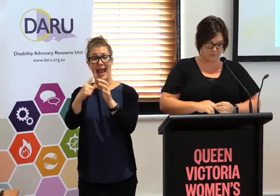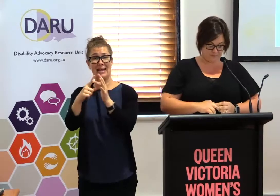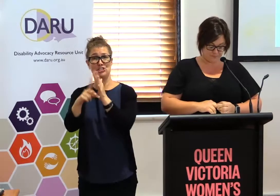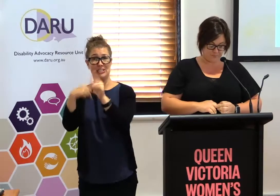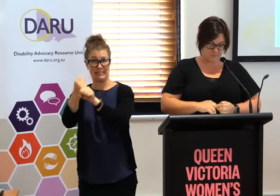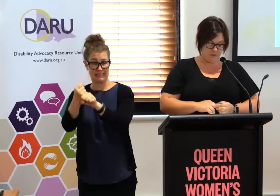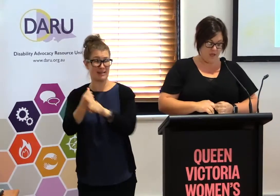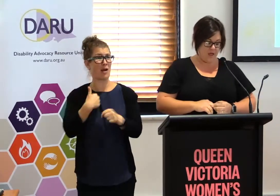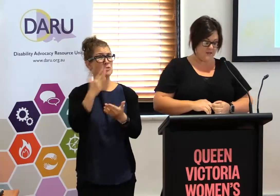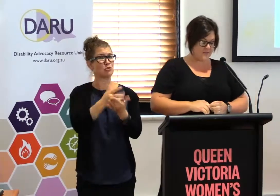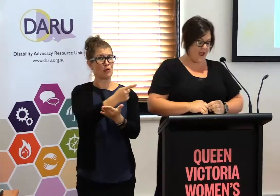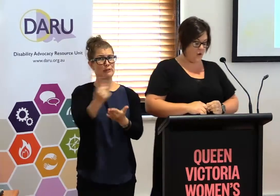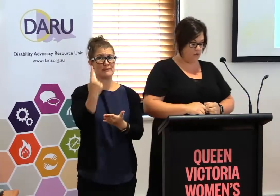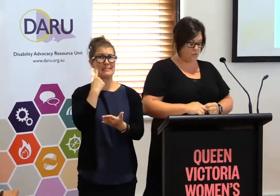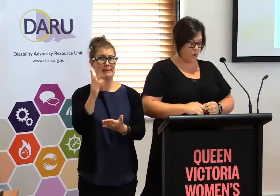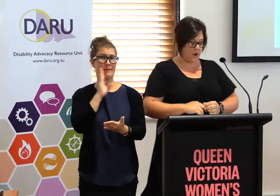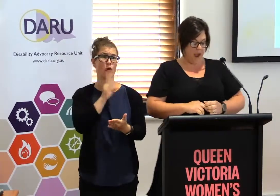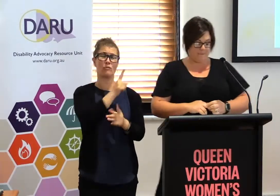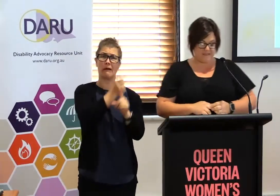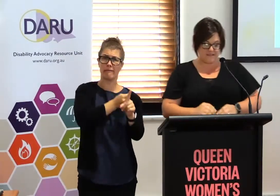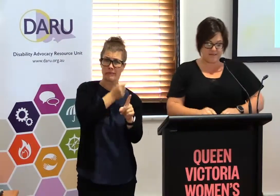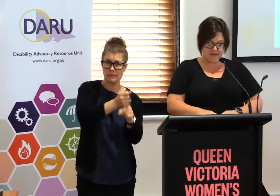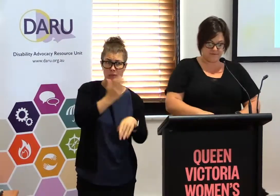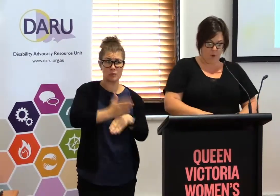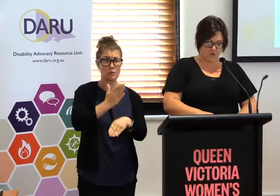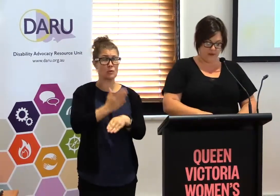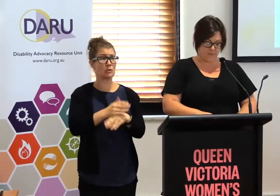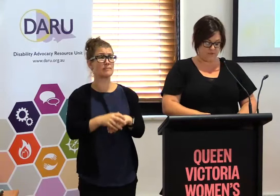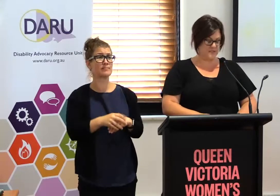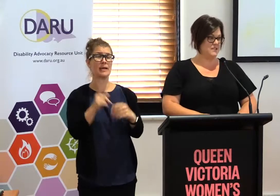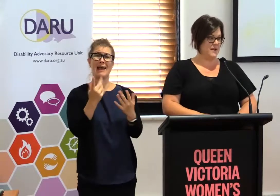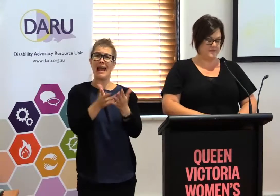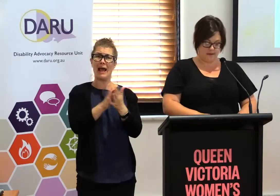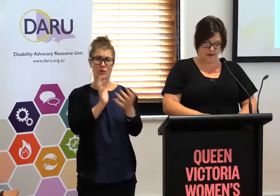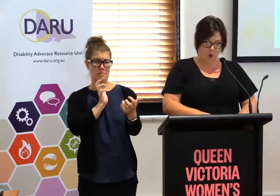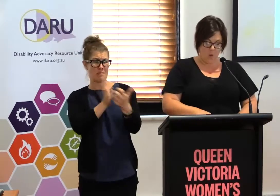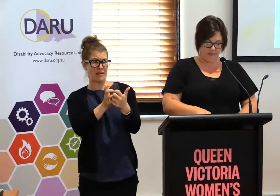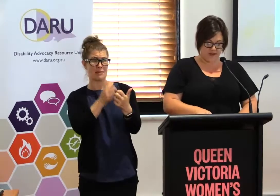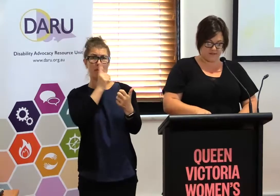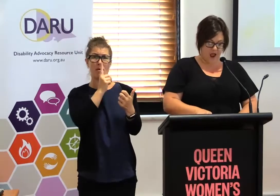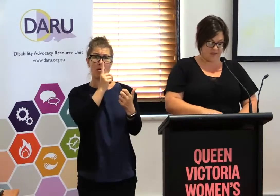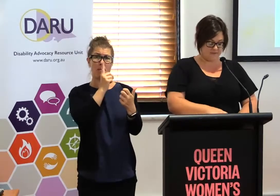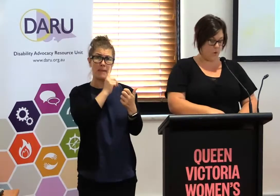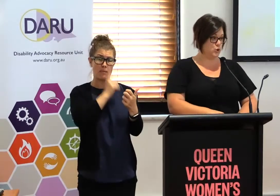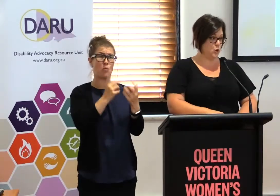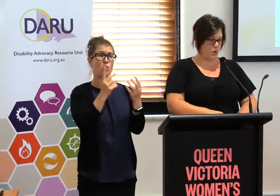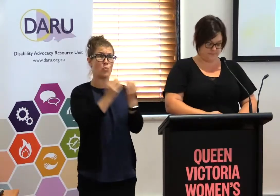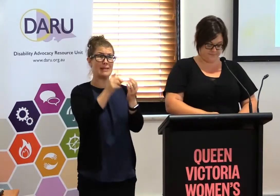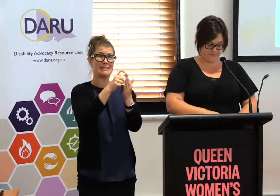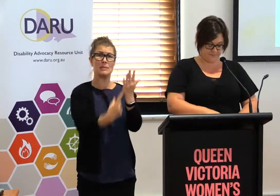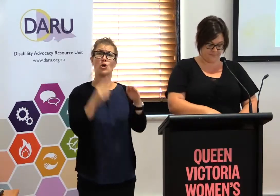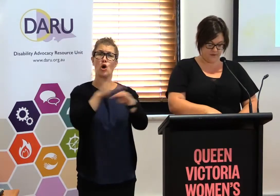before. Today, Lauren will talk about meeting the needs for older people with a disability when the NDIS falls